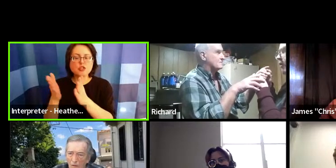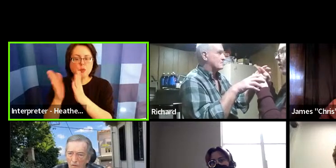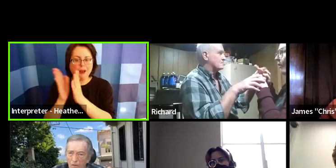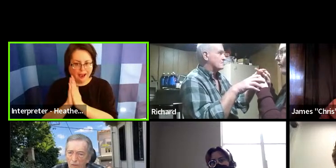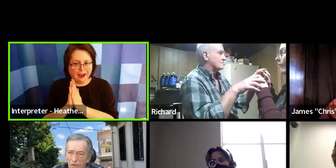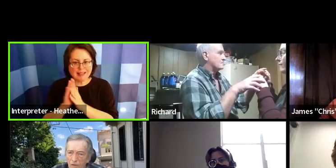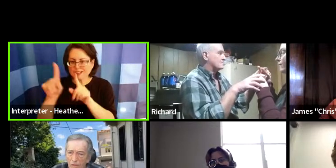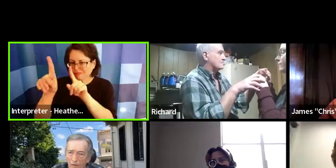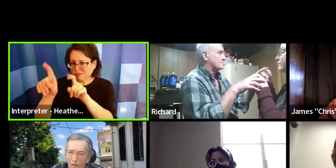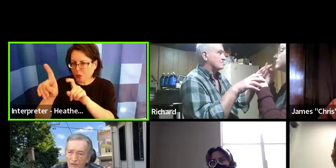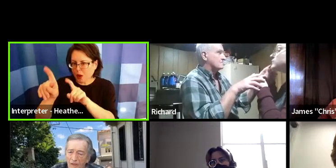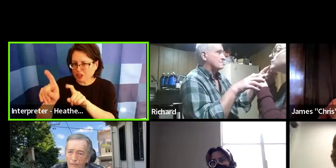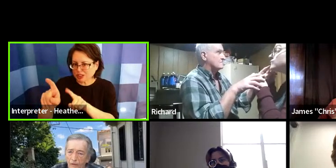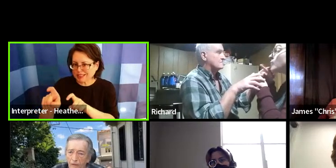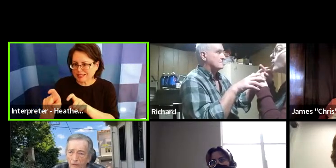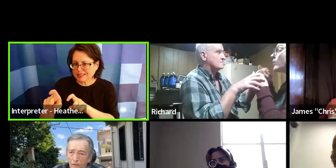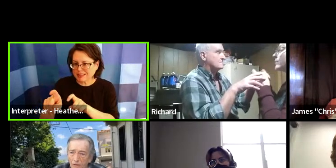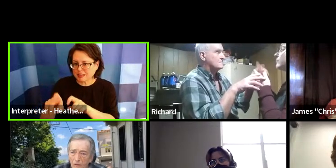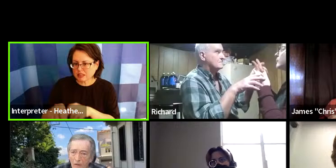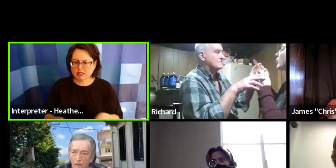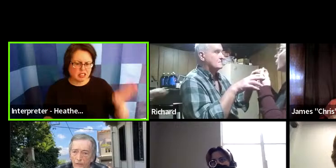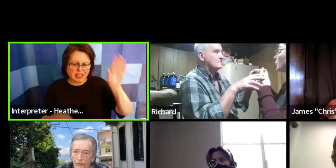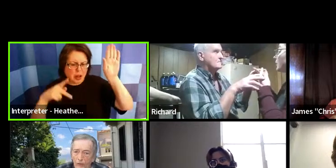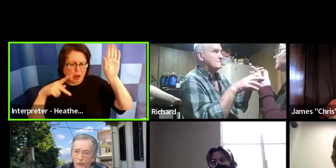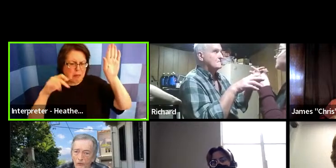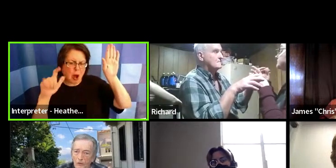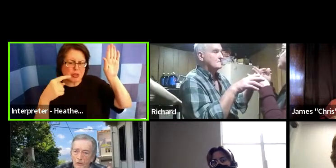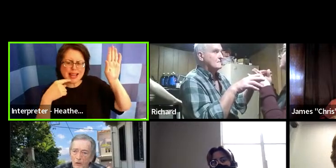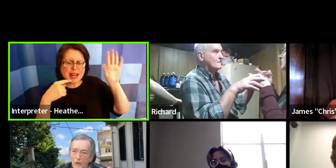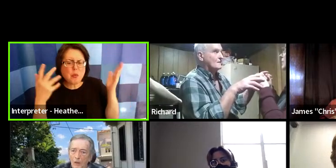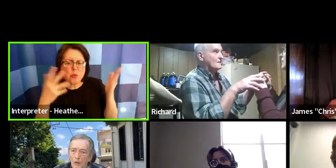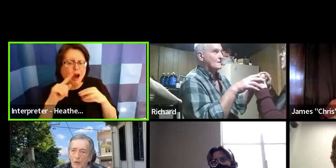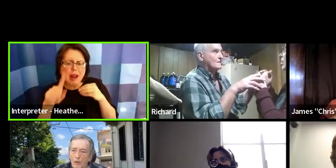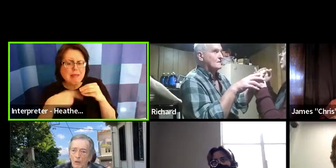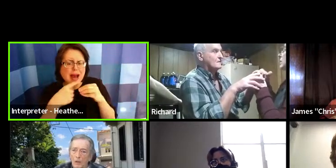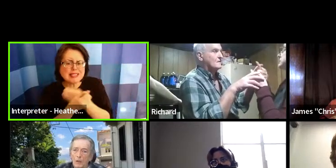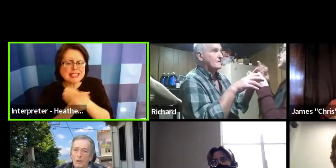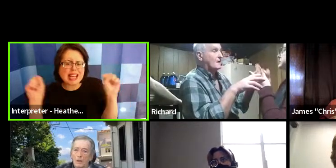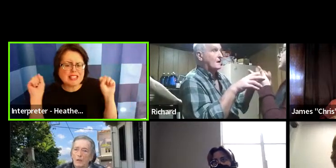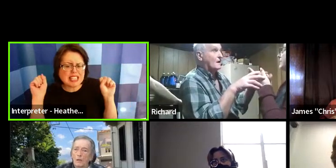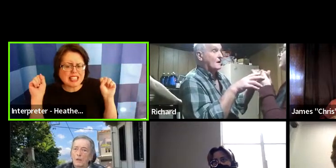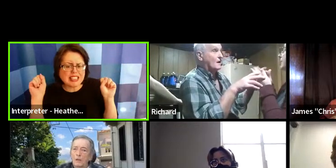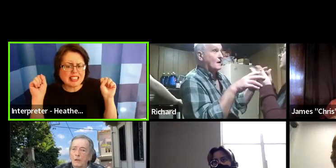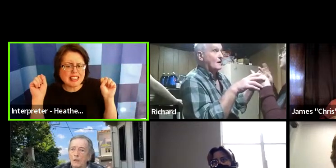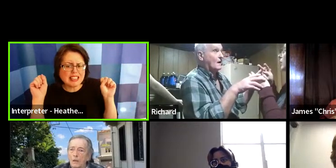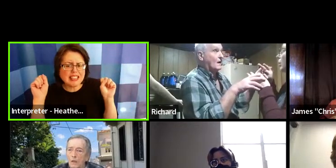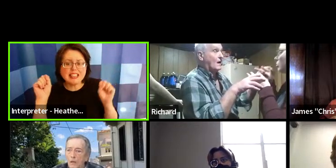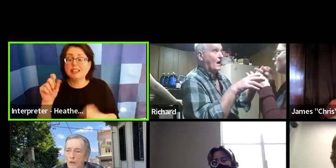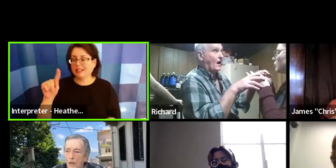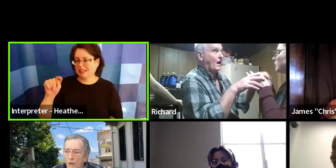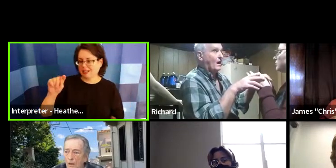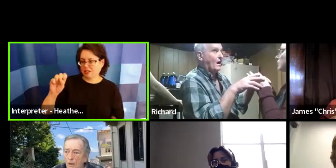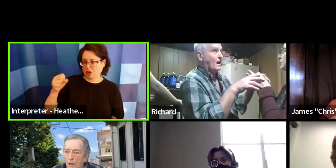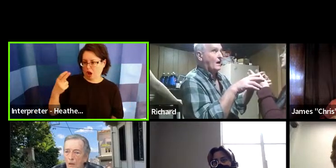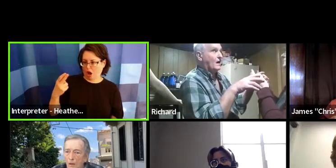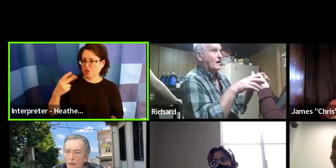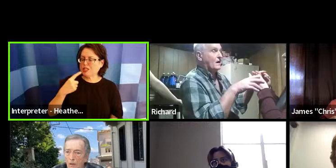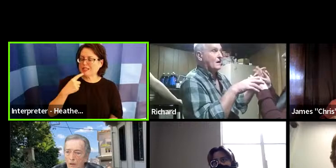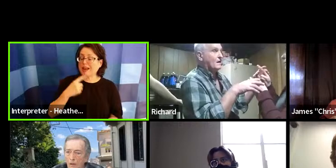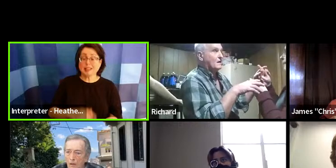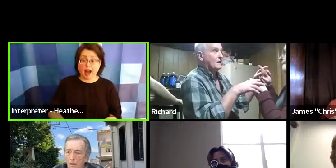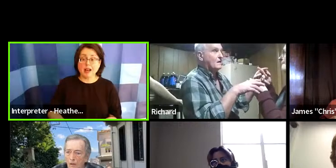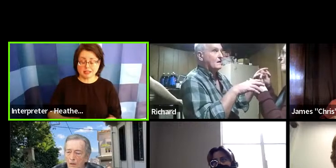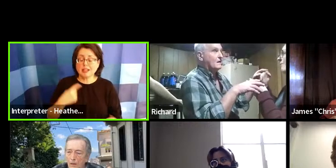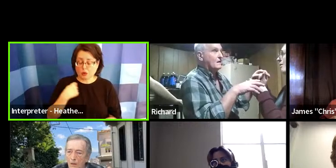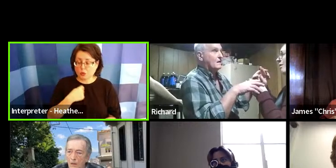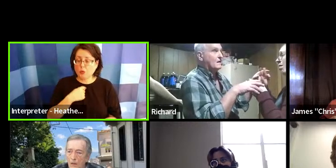component. So there's nothing about safety in this evaluation? That is certainly something that is to be evaluated